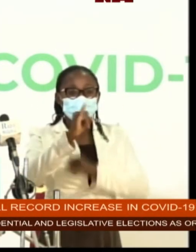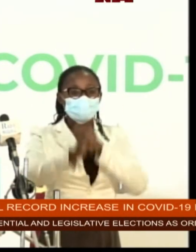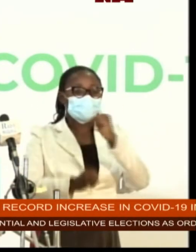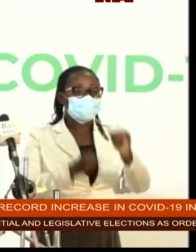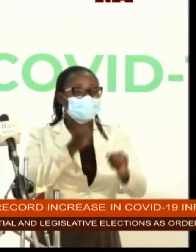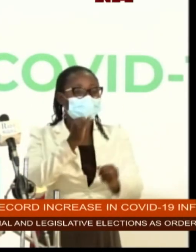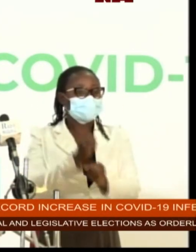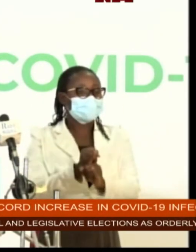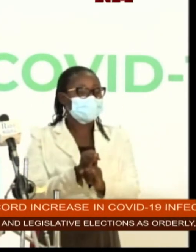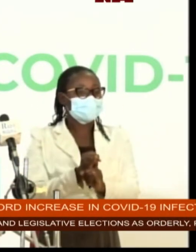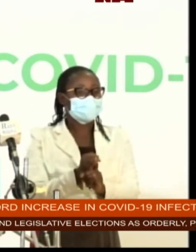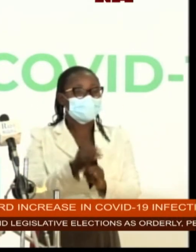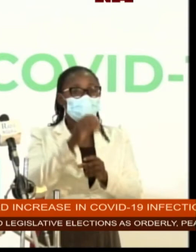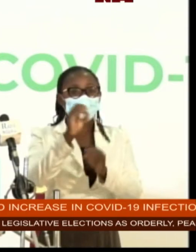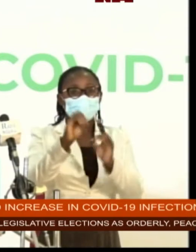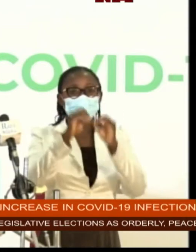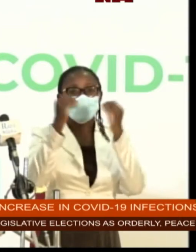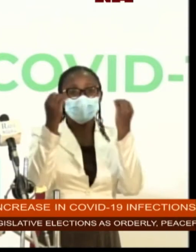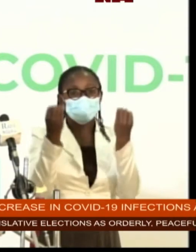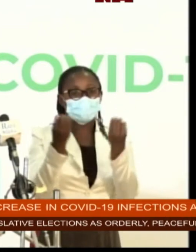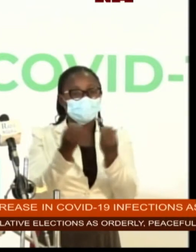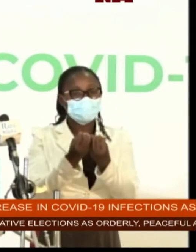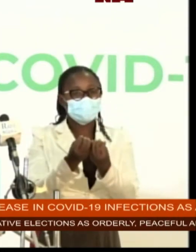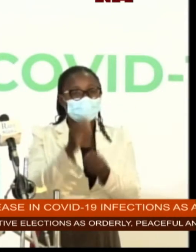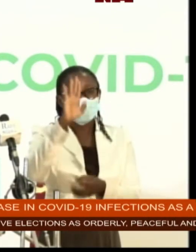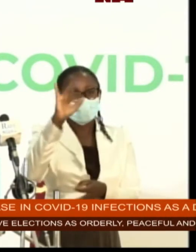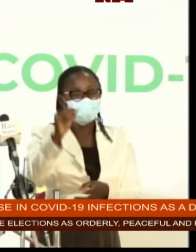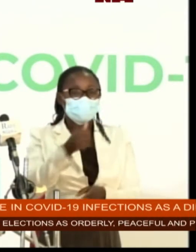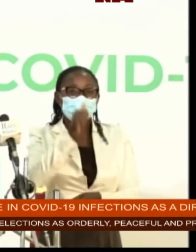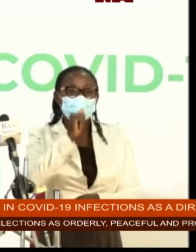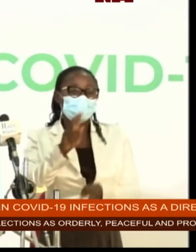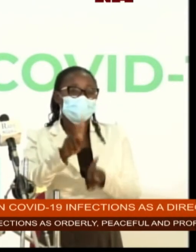organizations, by our donor partners,